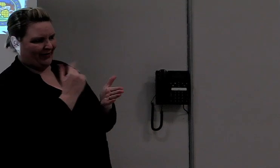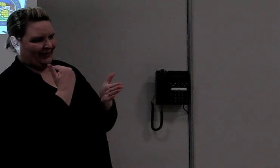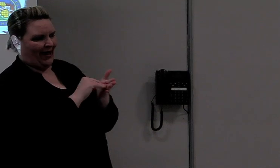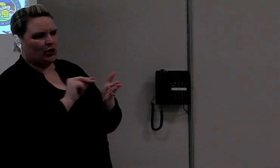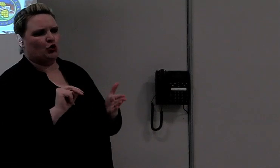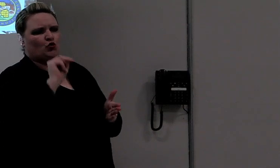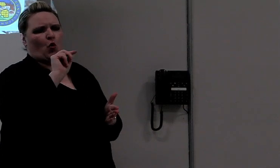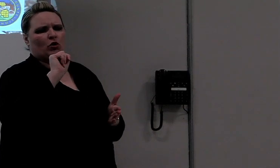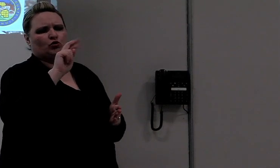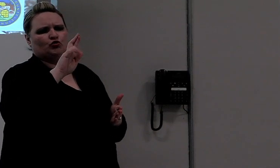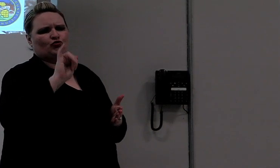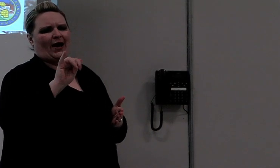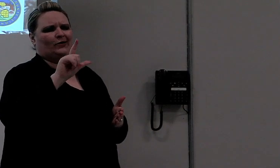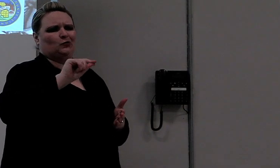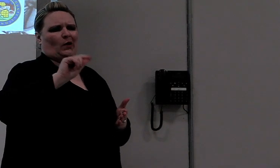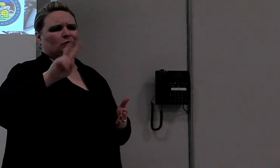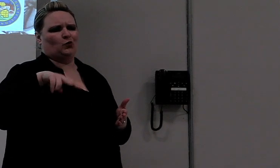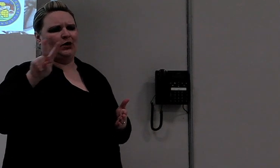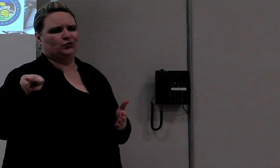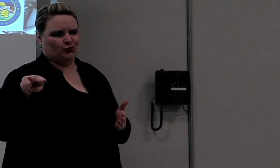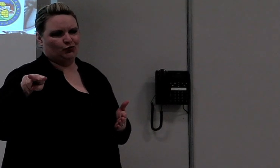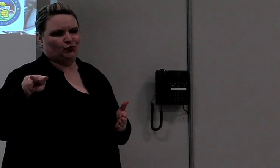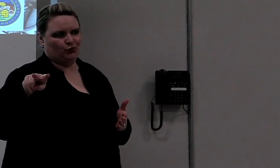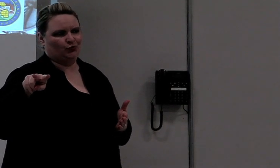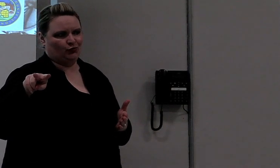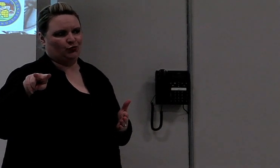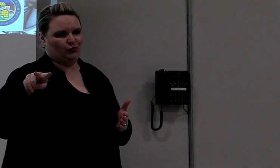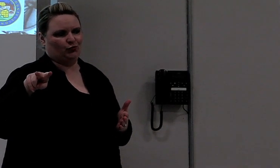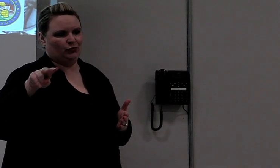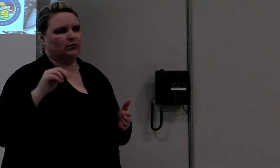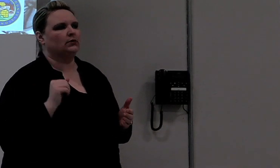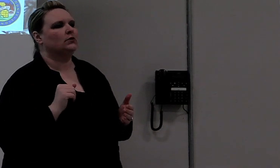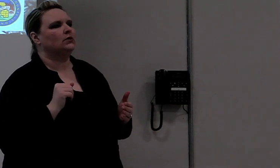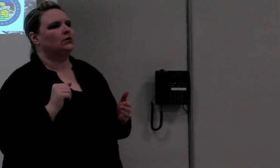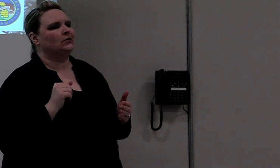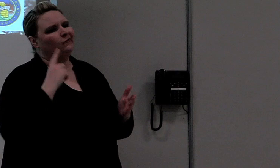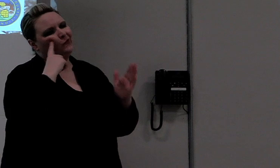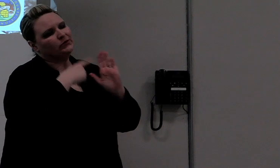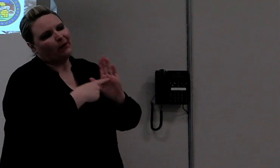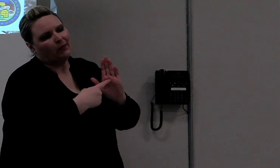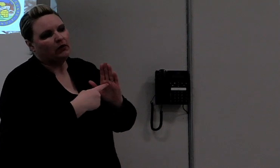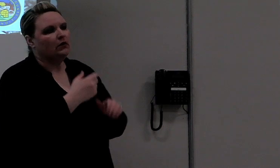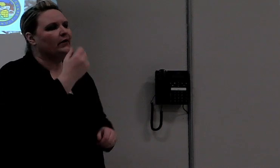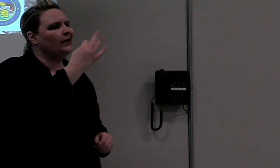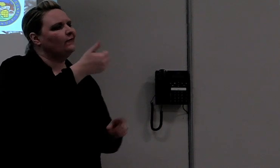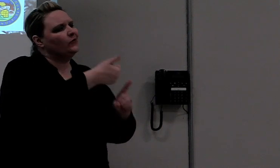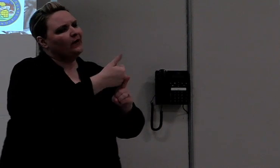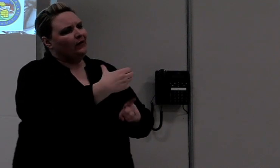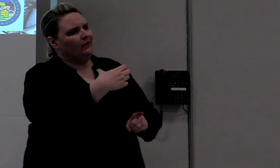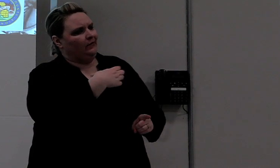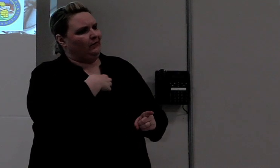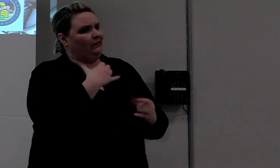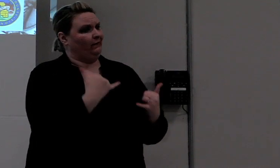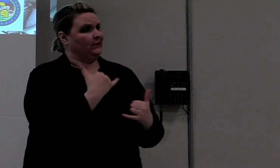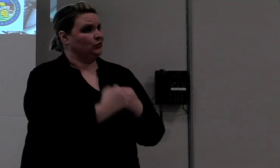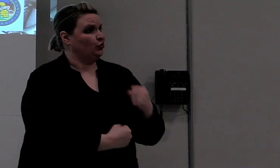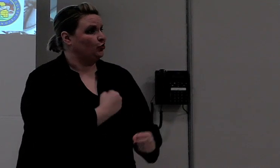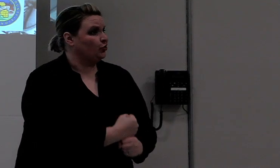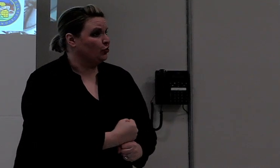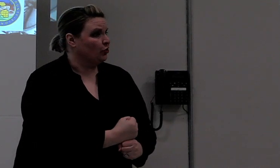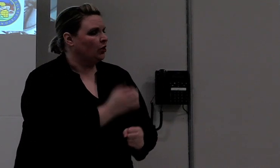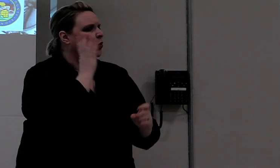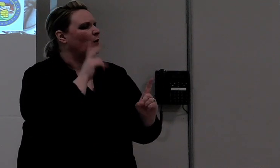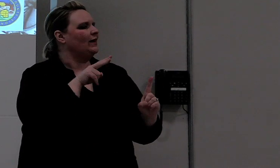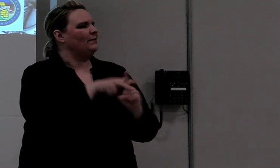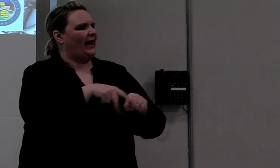Tri in 2022. So, for example, if you file appeal this year, it's only going to